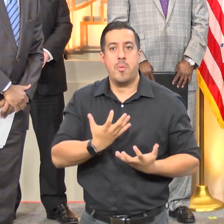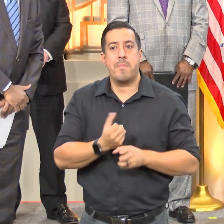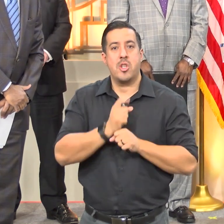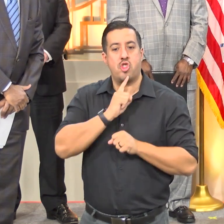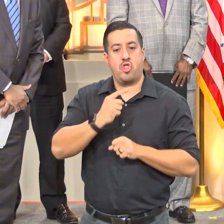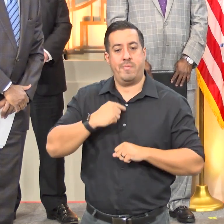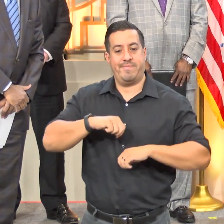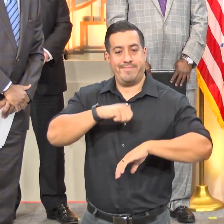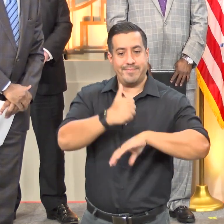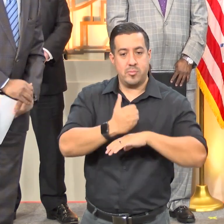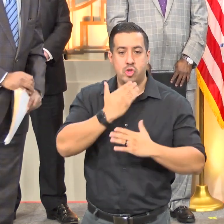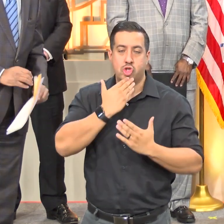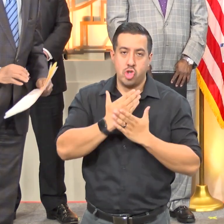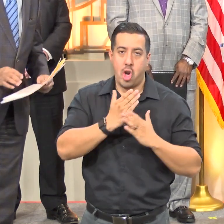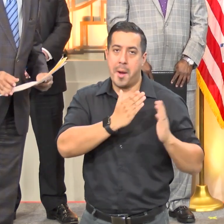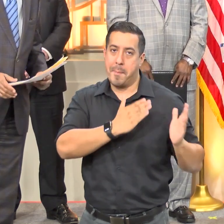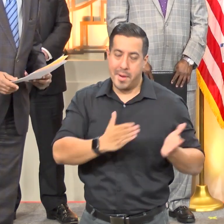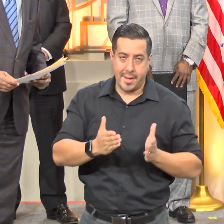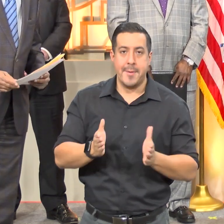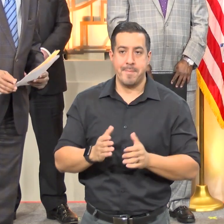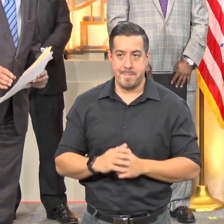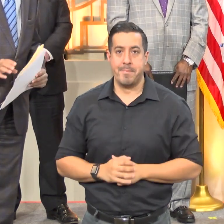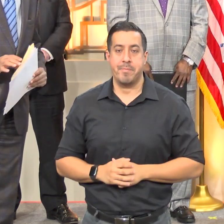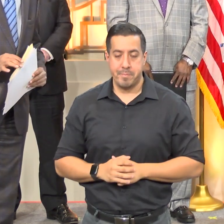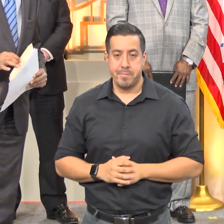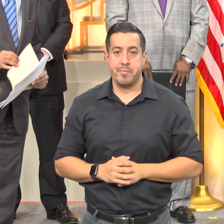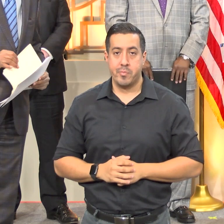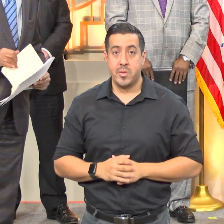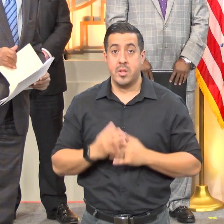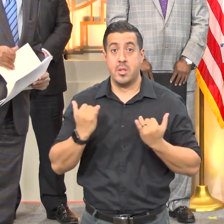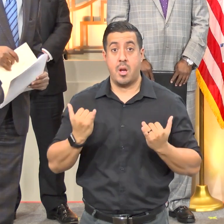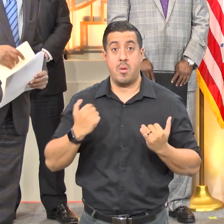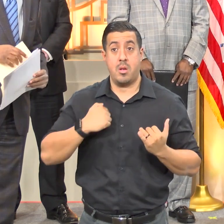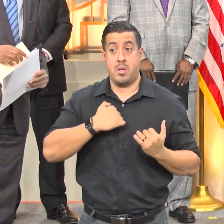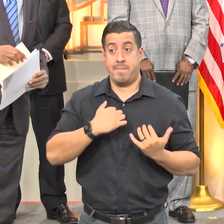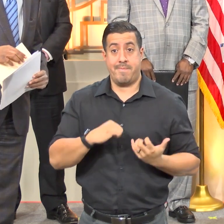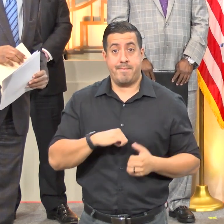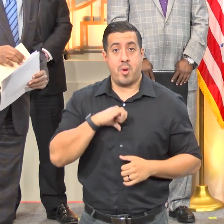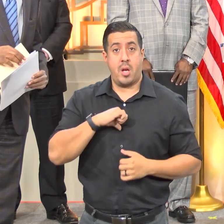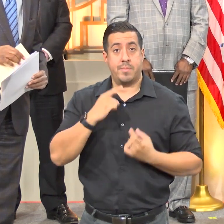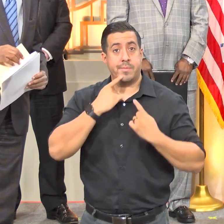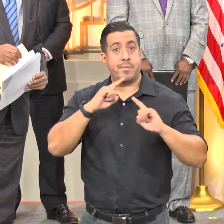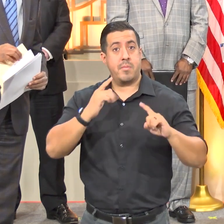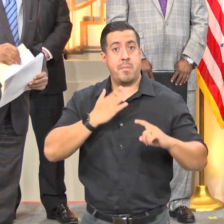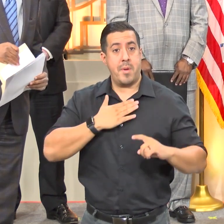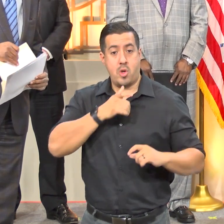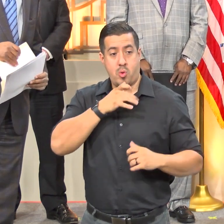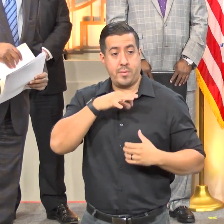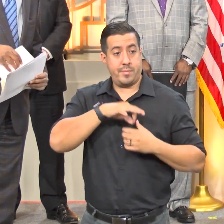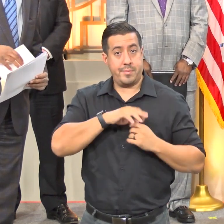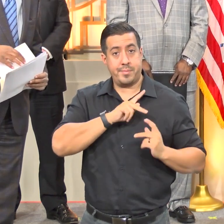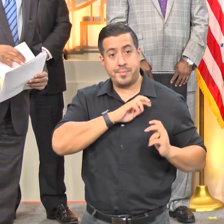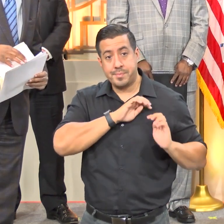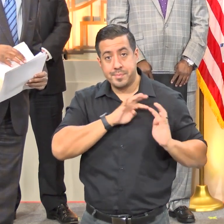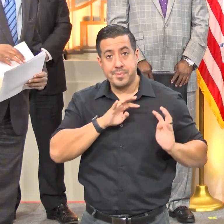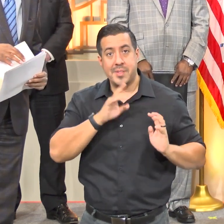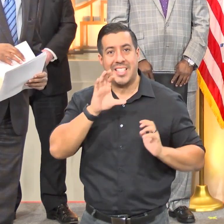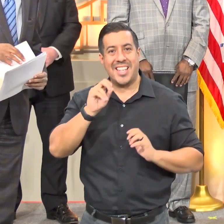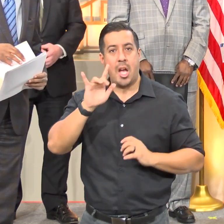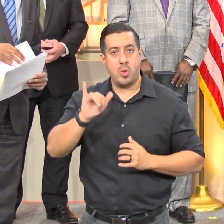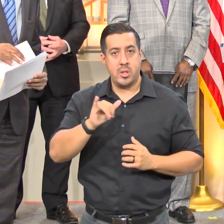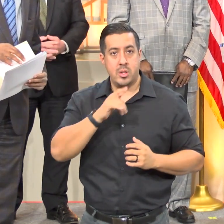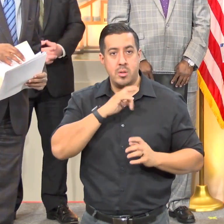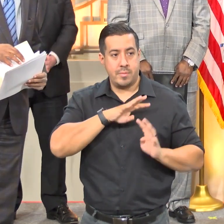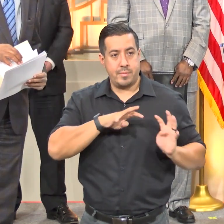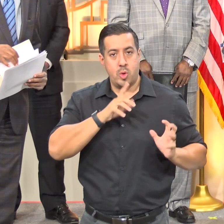best possible plans in place. So I'm proud to announce my nominees and the nominees of the county to